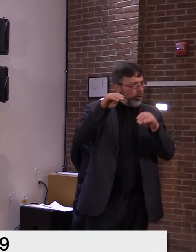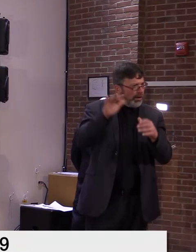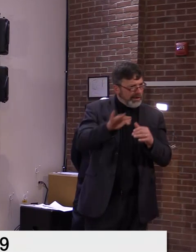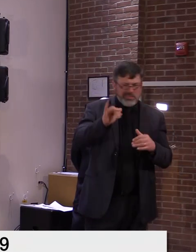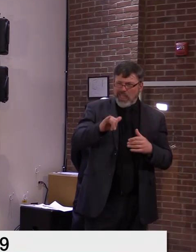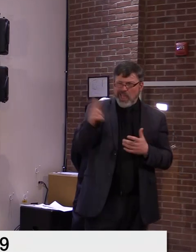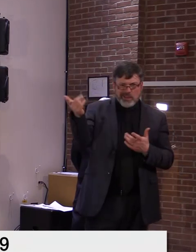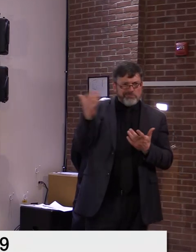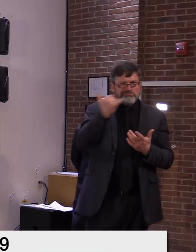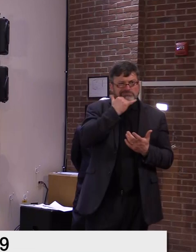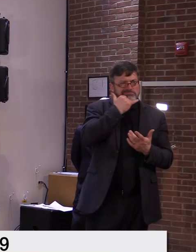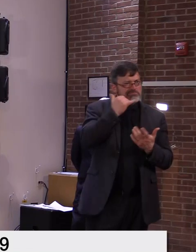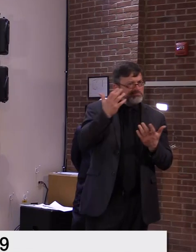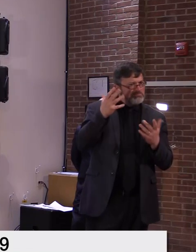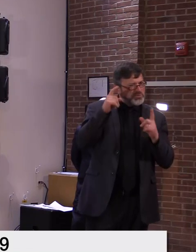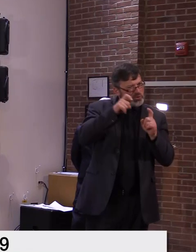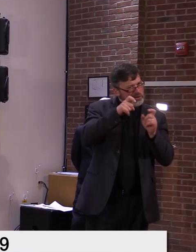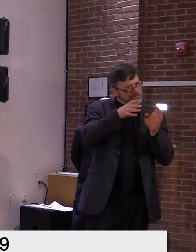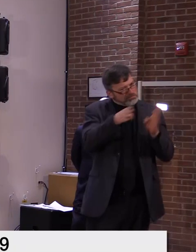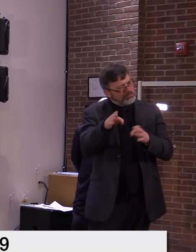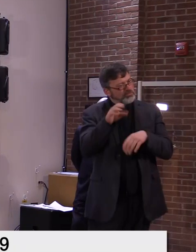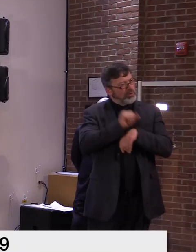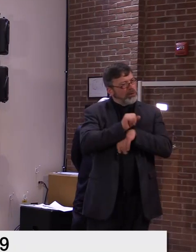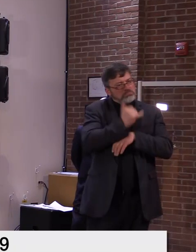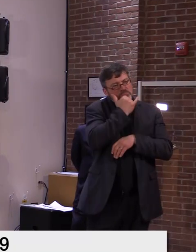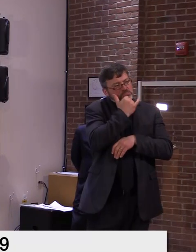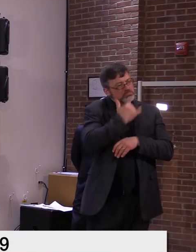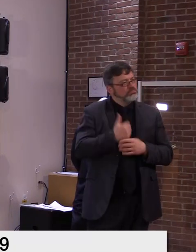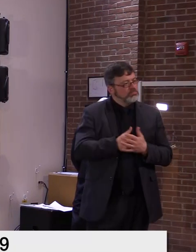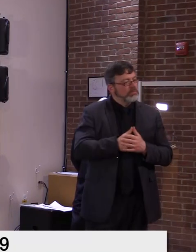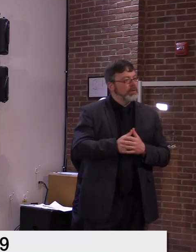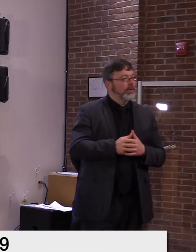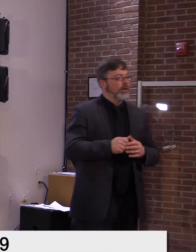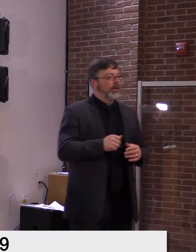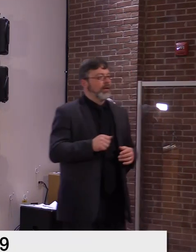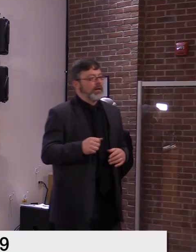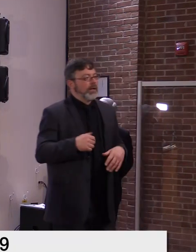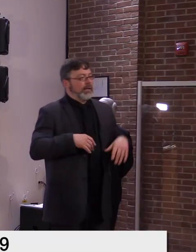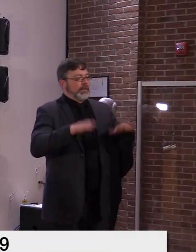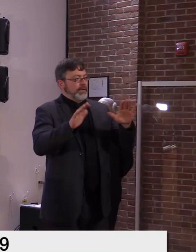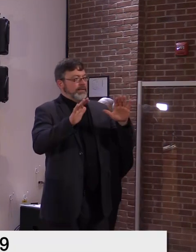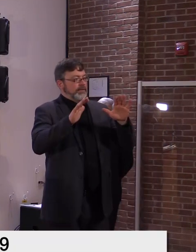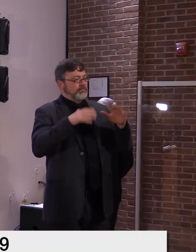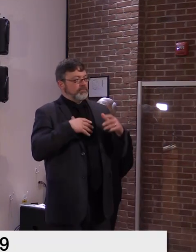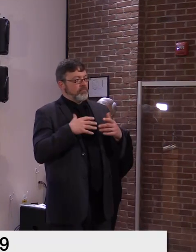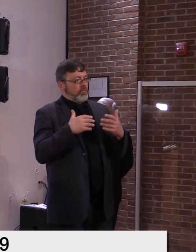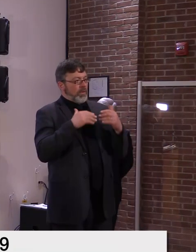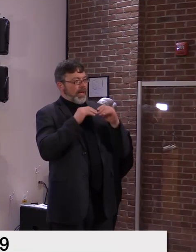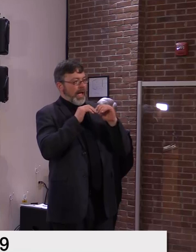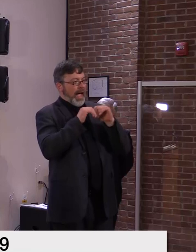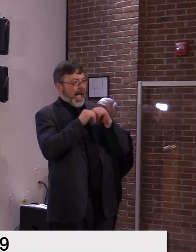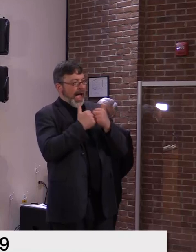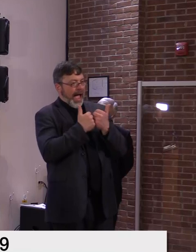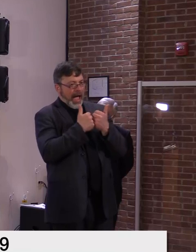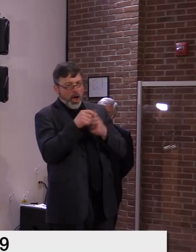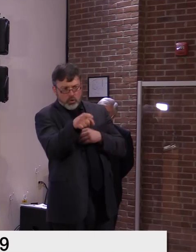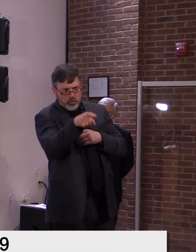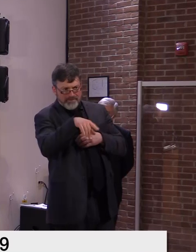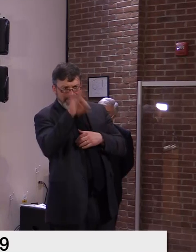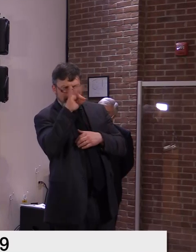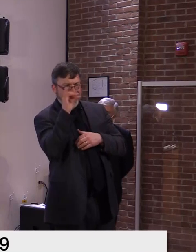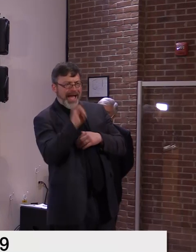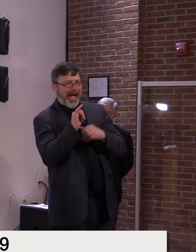that data would be collected. When we did it for, let's say, teachers and staff in